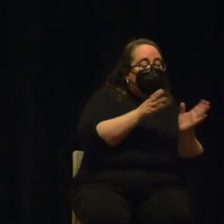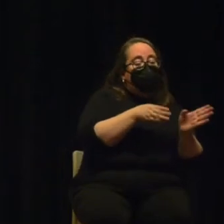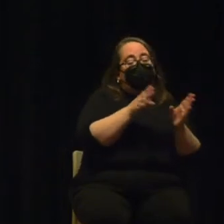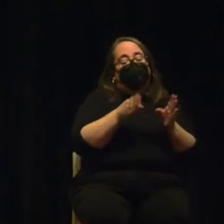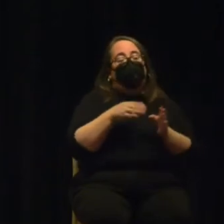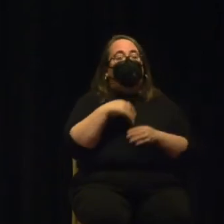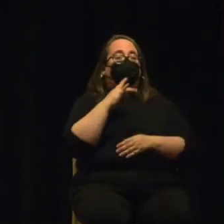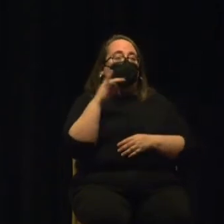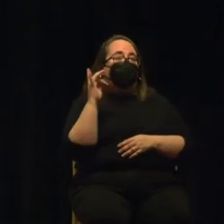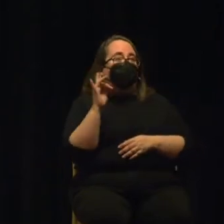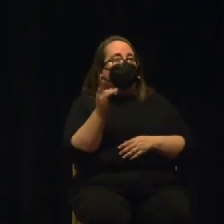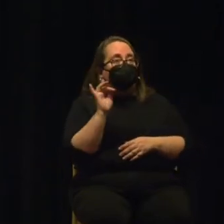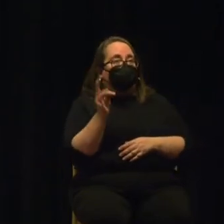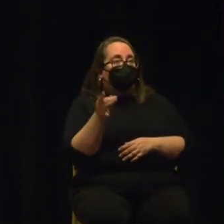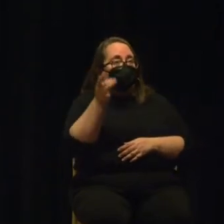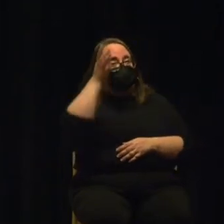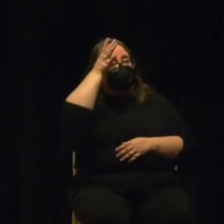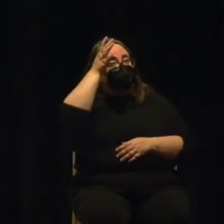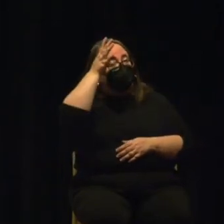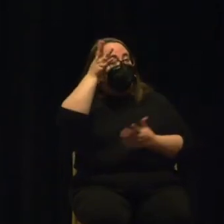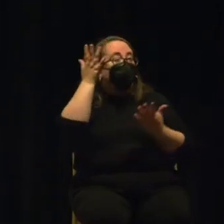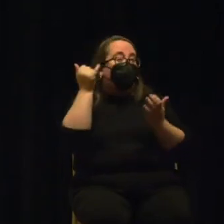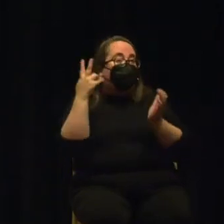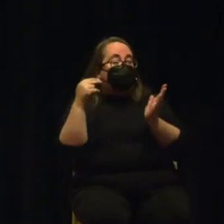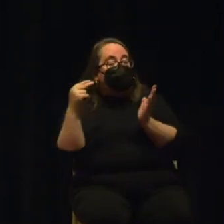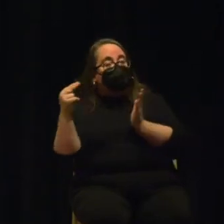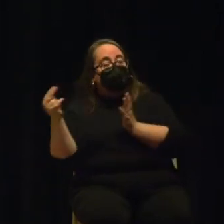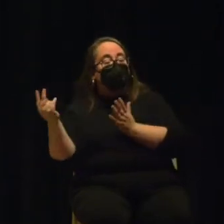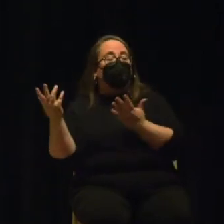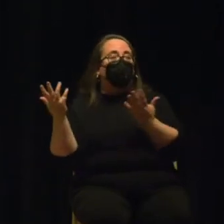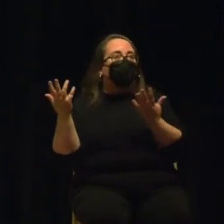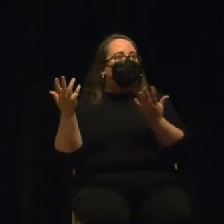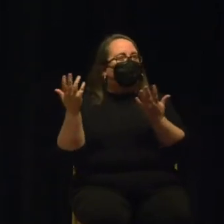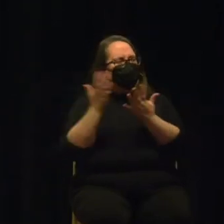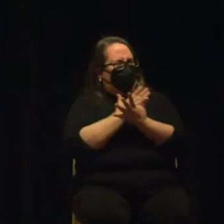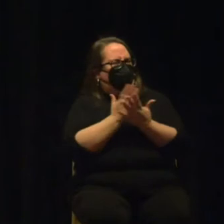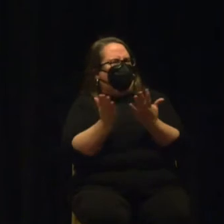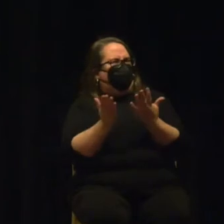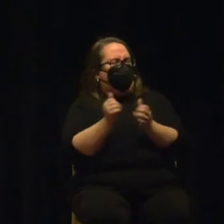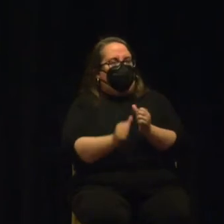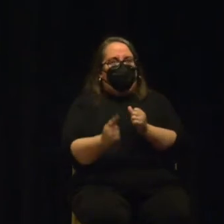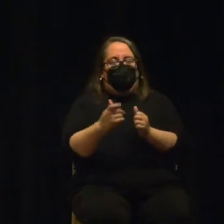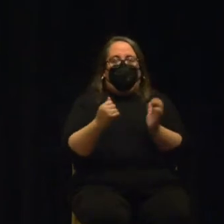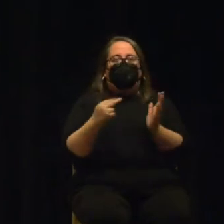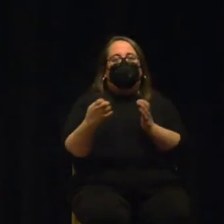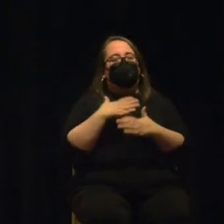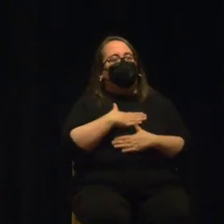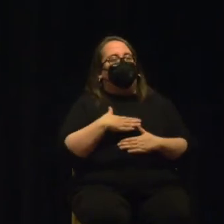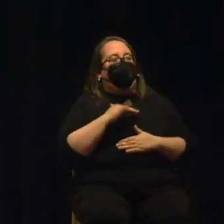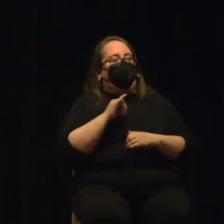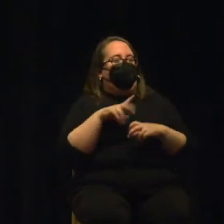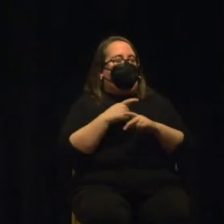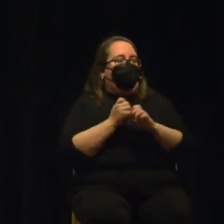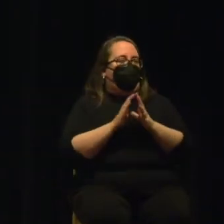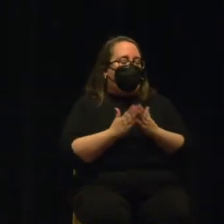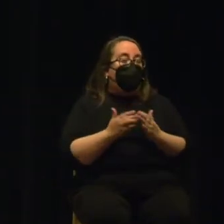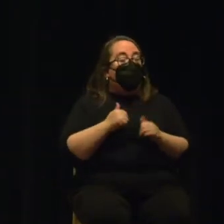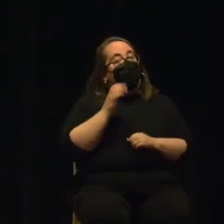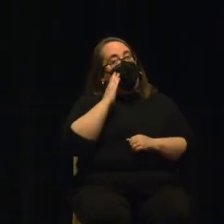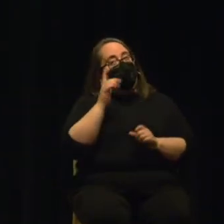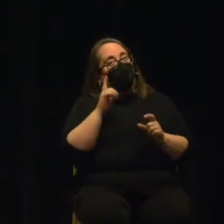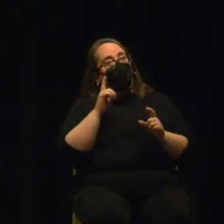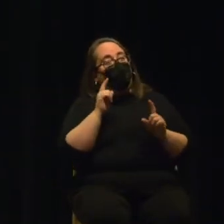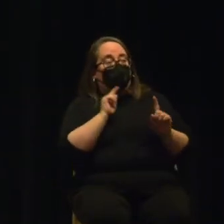my 80-year-old dad would love to read this, and and everybody in between, right? It's one of those kinds of things. Mm-hmm. I know